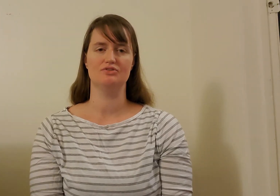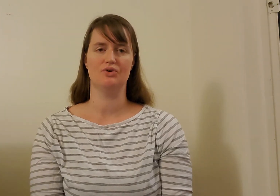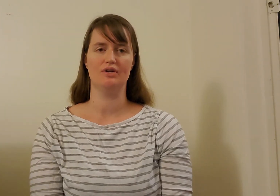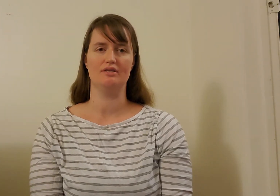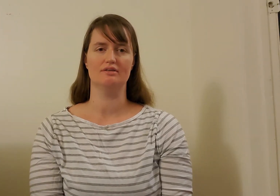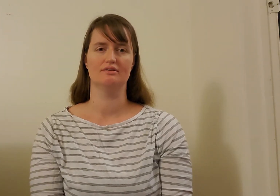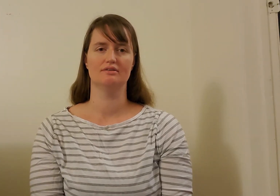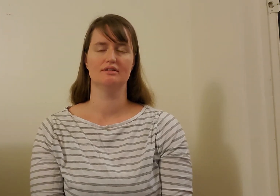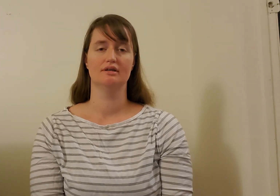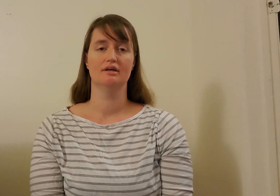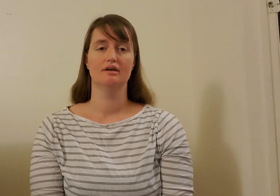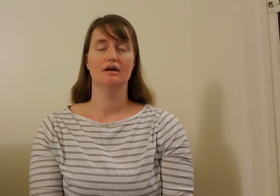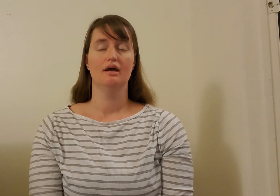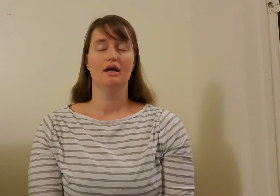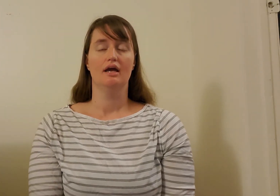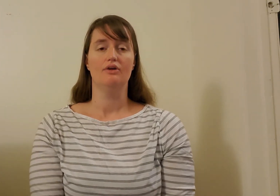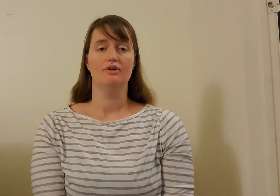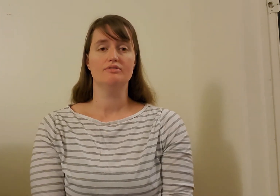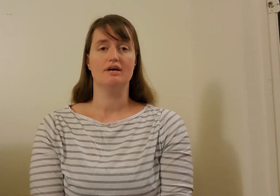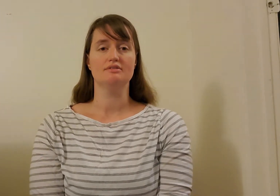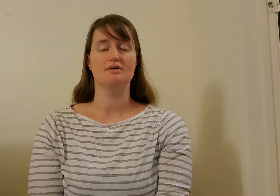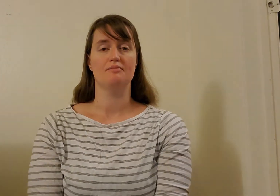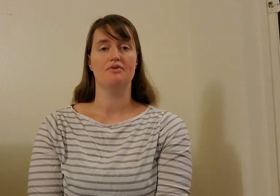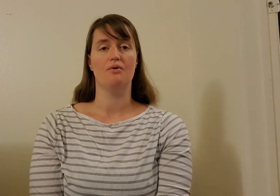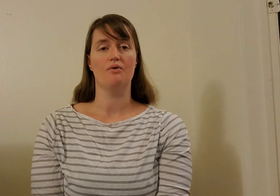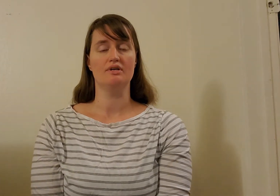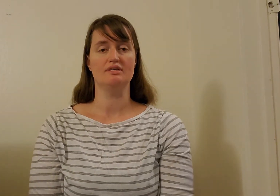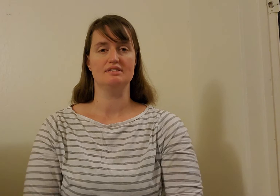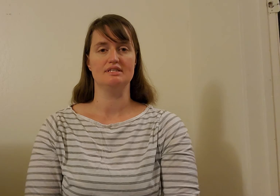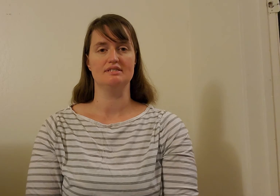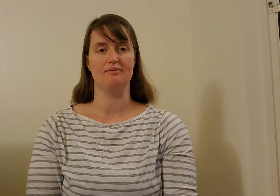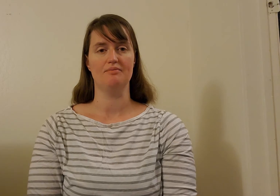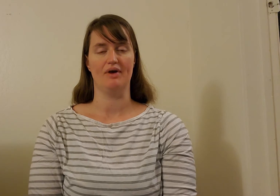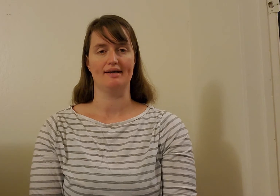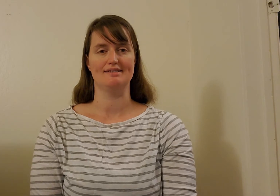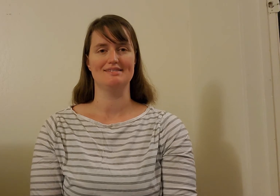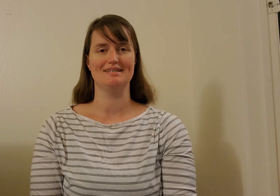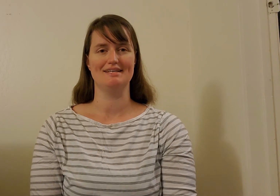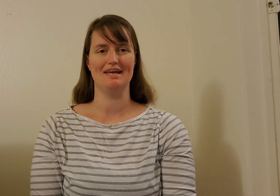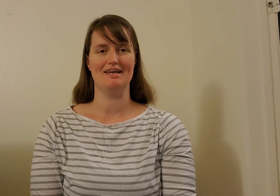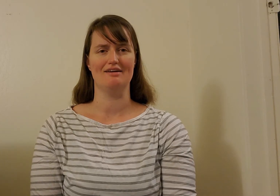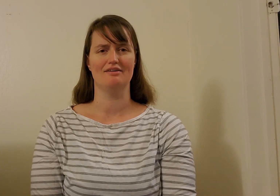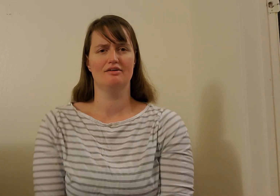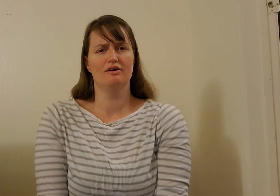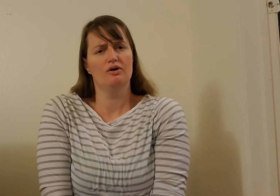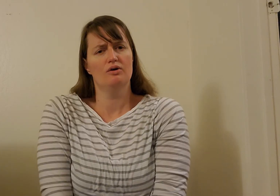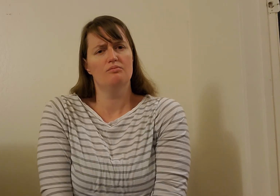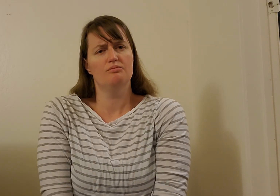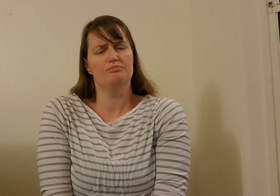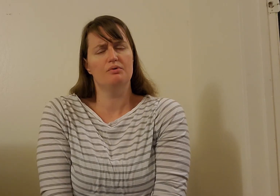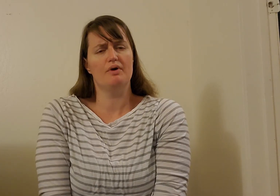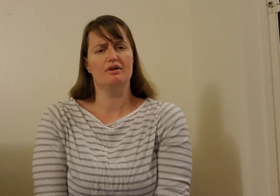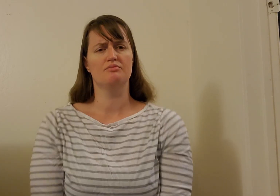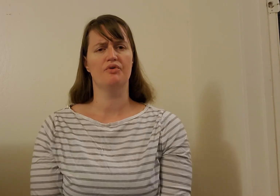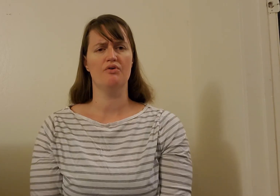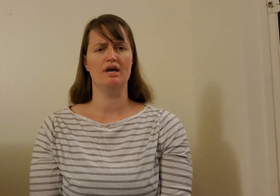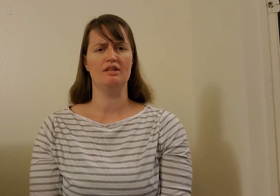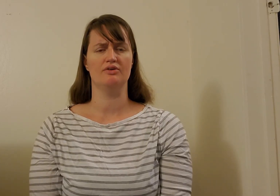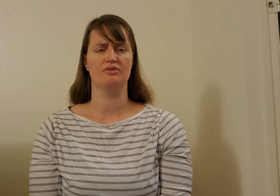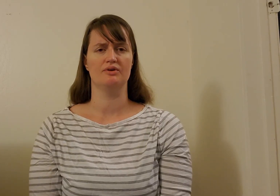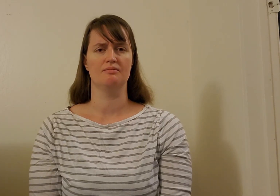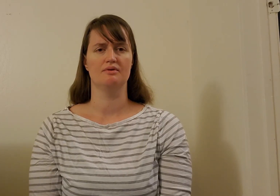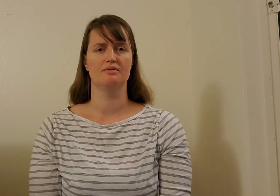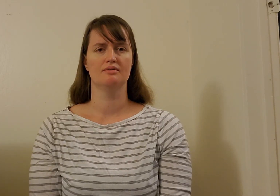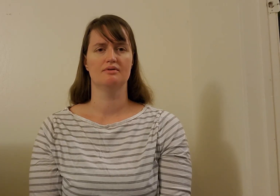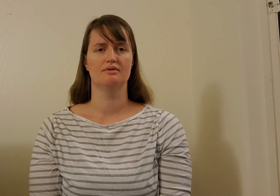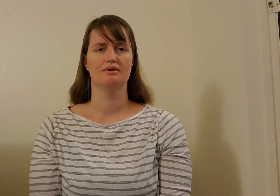been destroyed. He wrote down some of the ordinances that we practice today. But where did Moroni